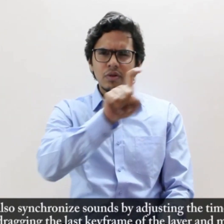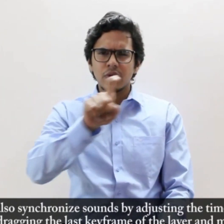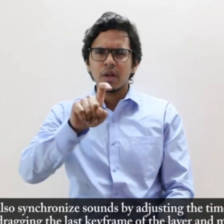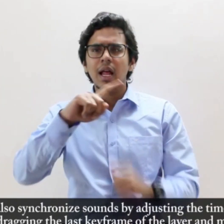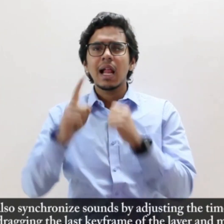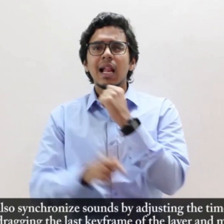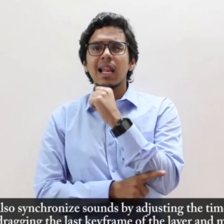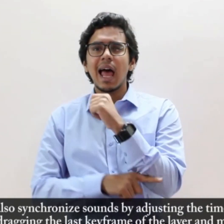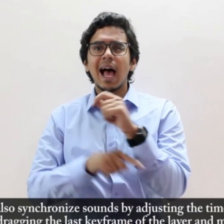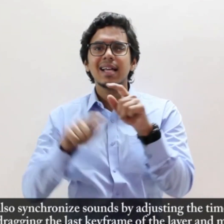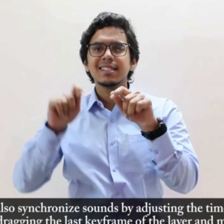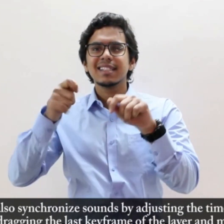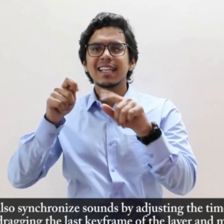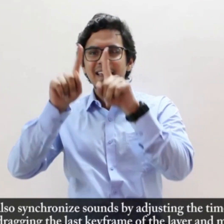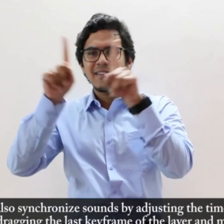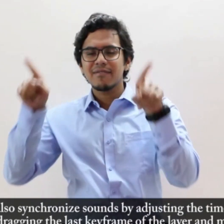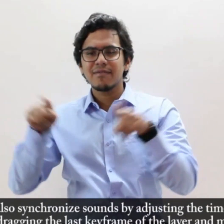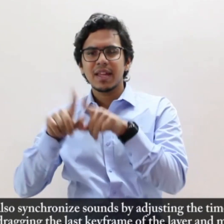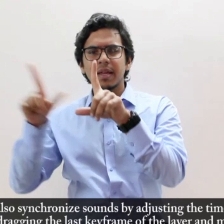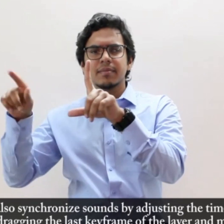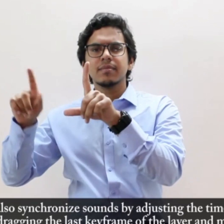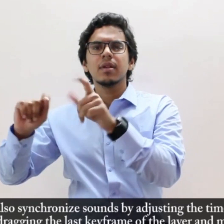the layer and moving it.